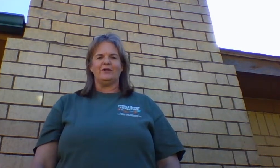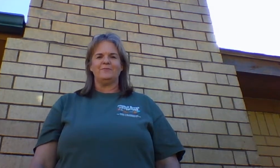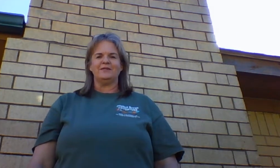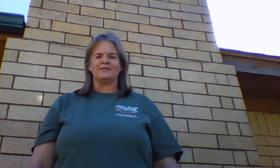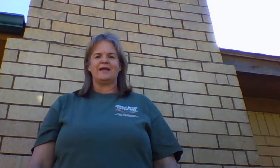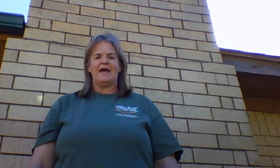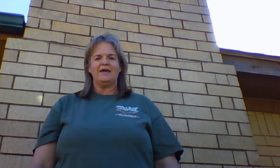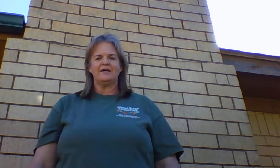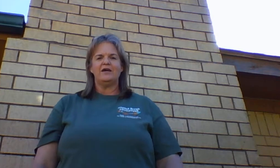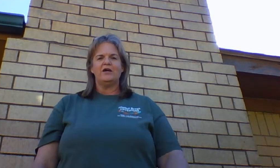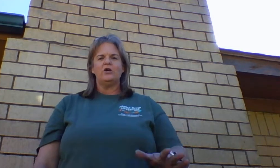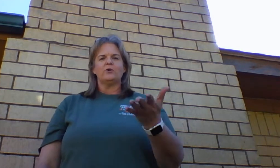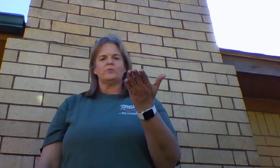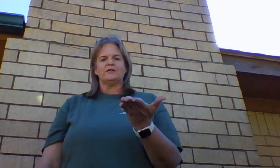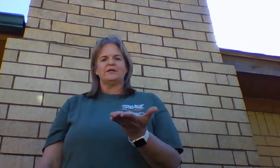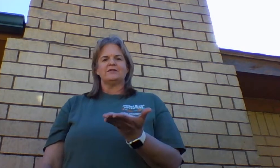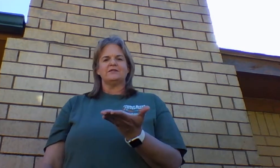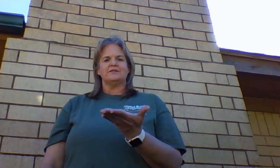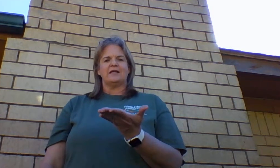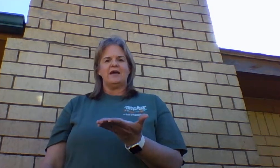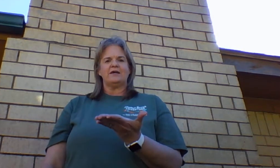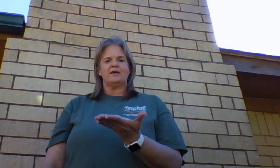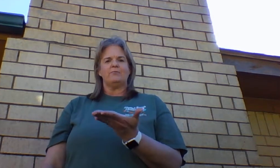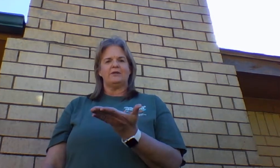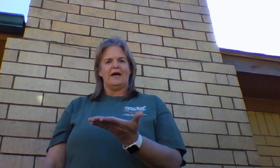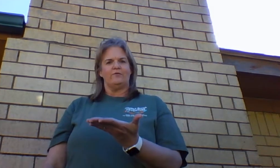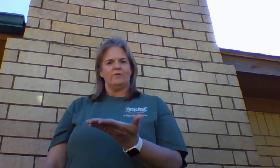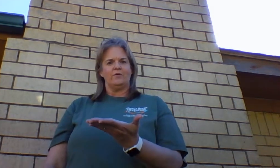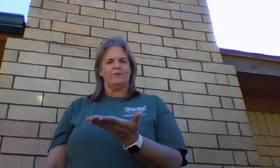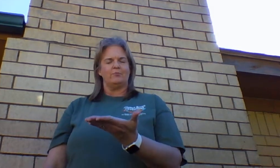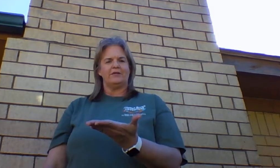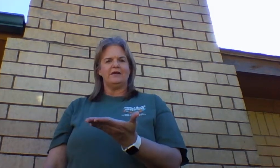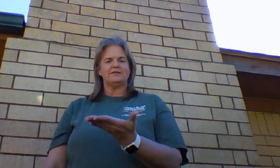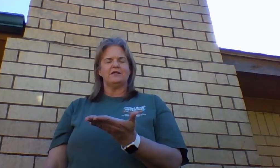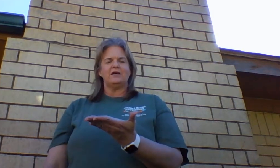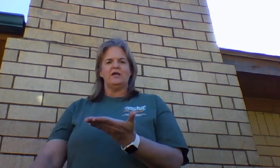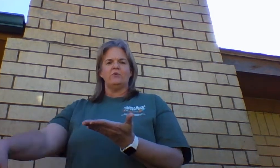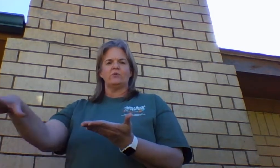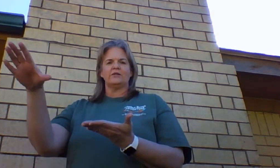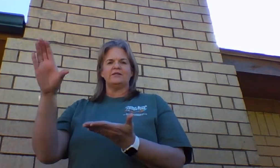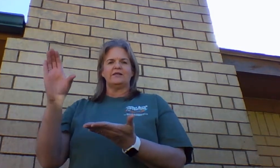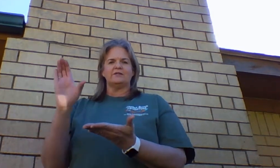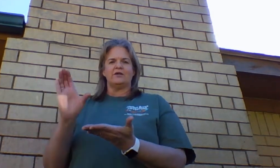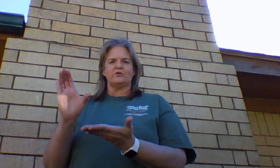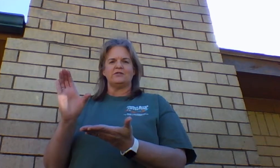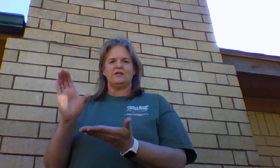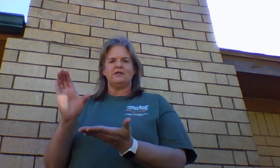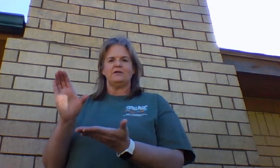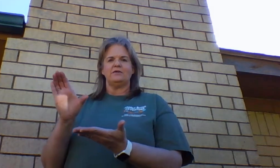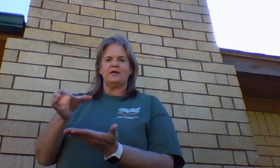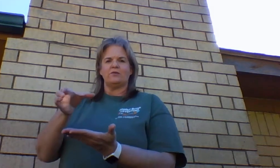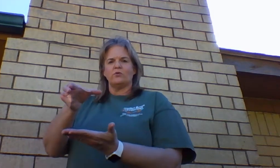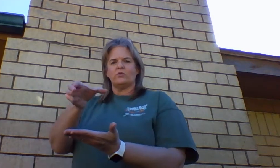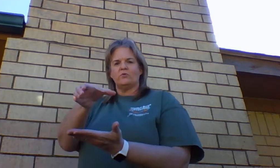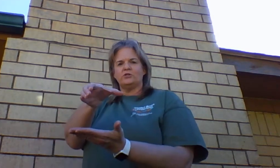is cake. We're going to pretend like this is the cake platform, the plate. And we're going to take the letter C and we're going